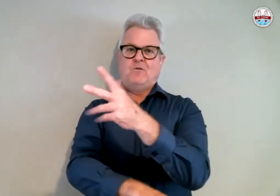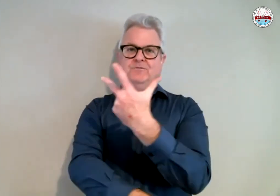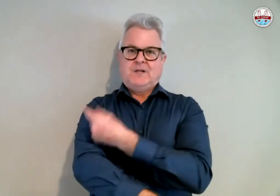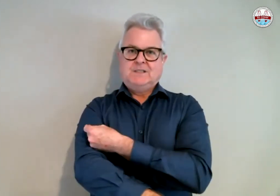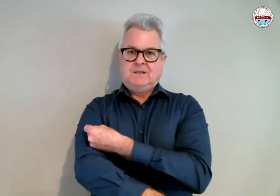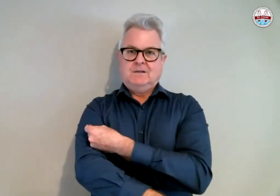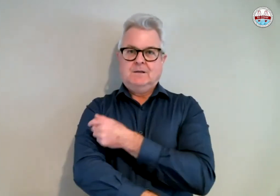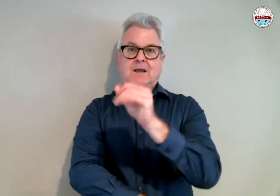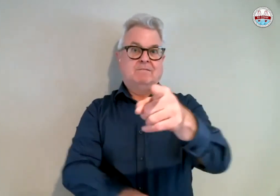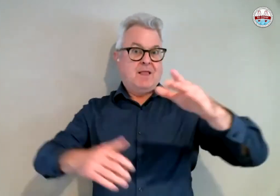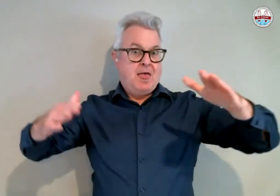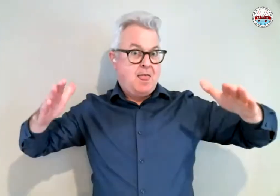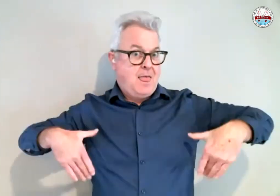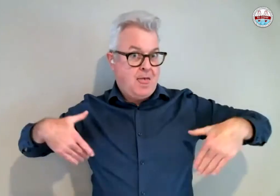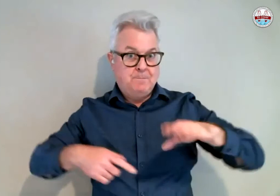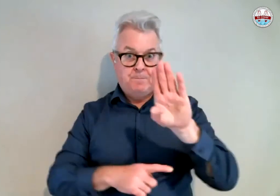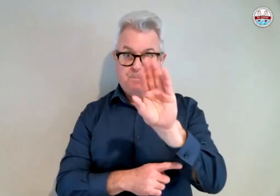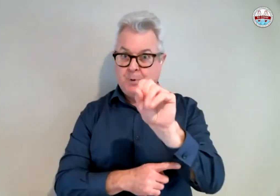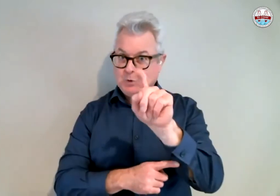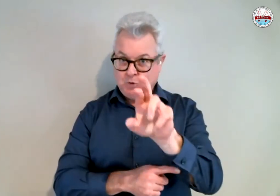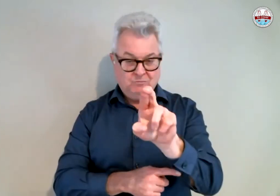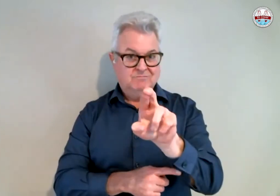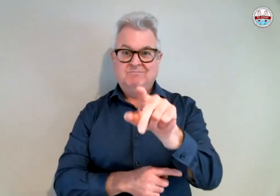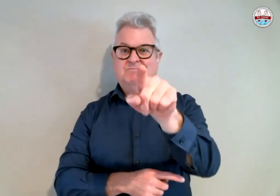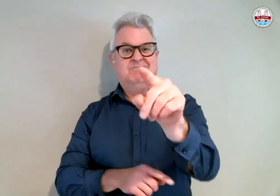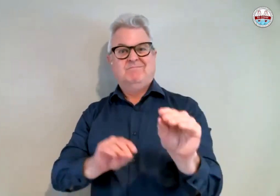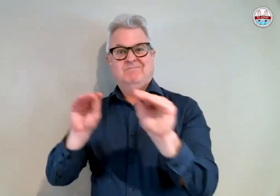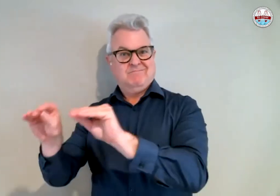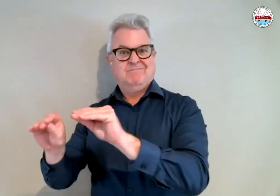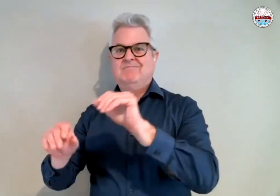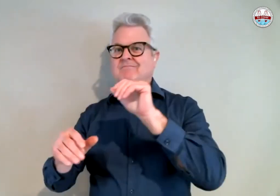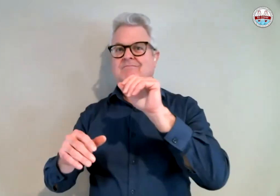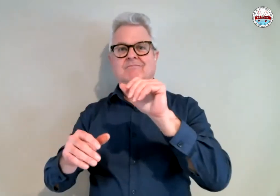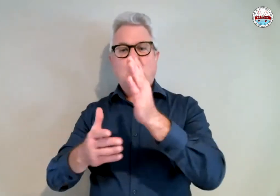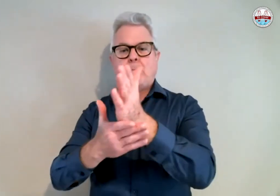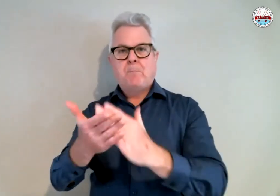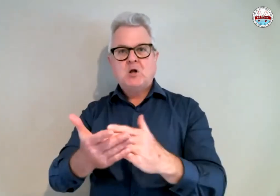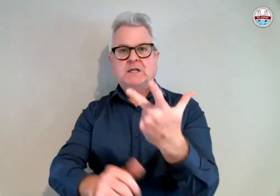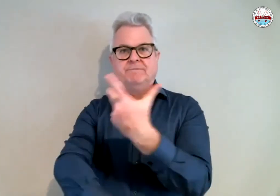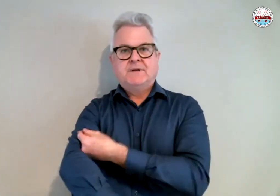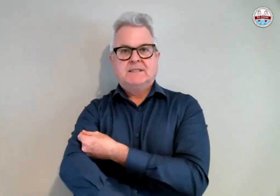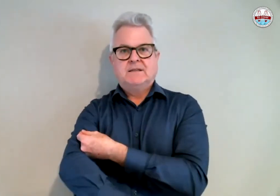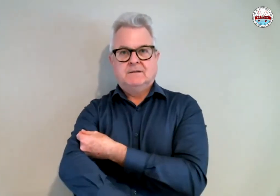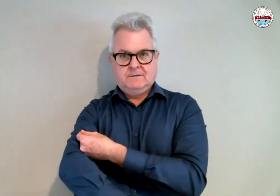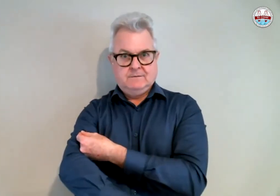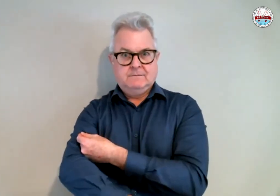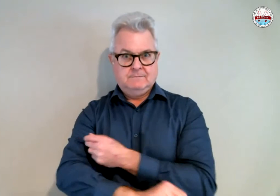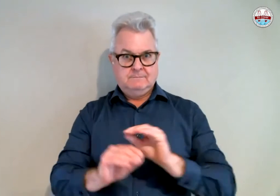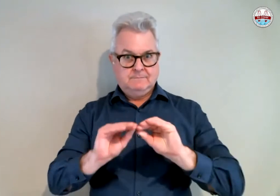your booster, to be considered fully vaccinated by definition. So if you have not received your booster, then you are back